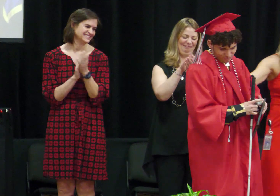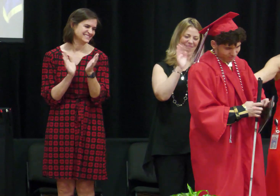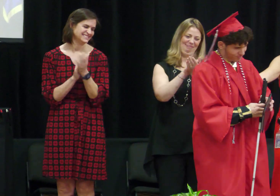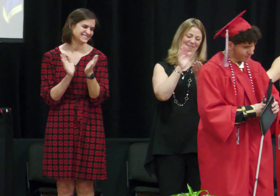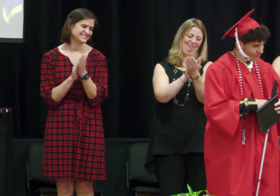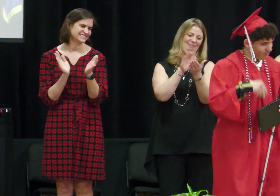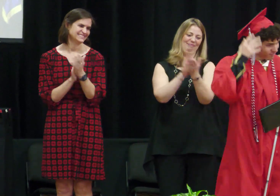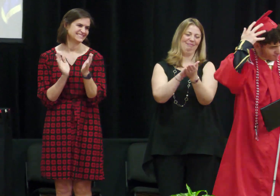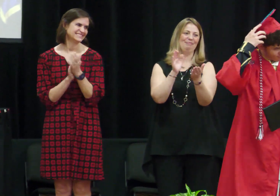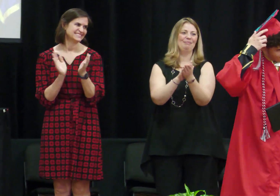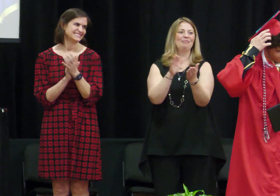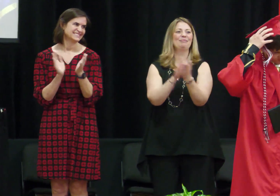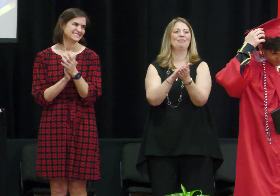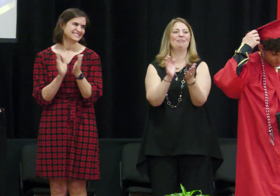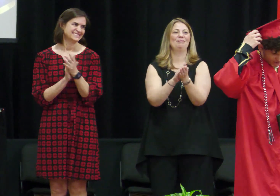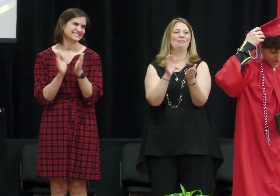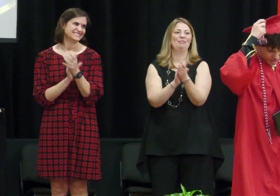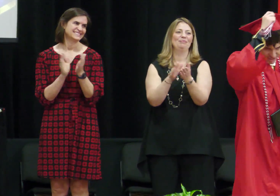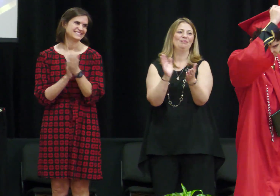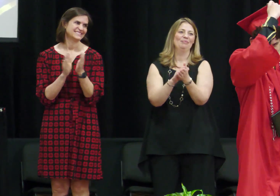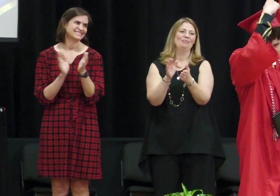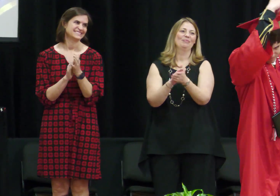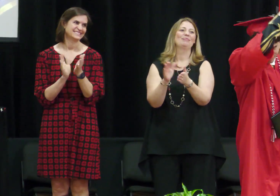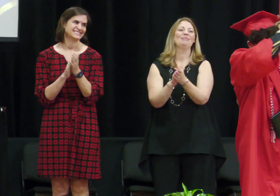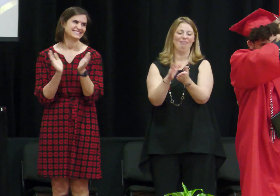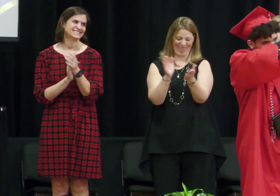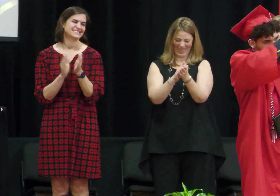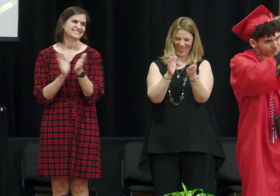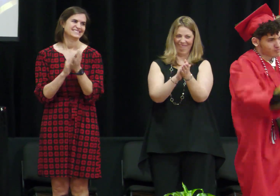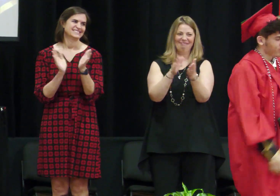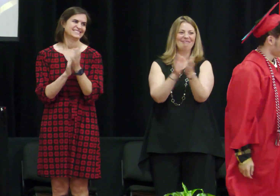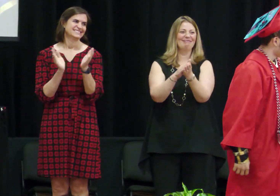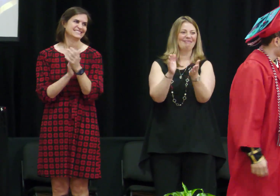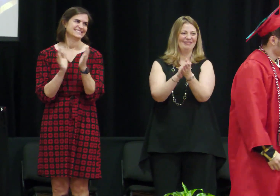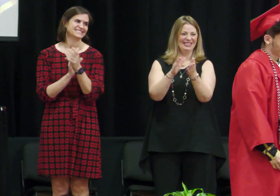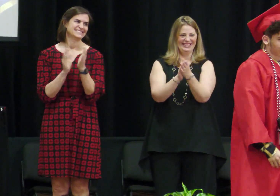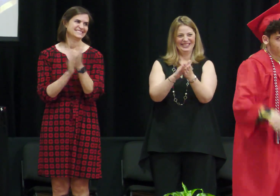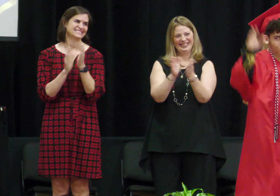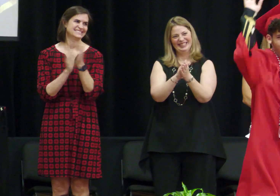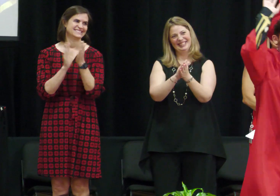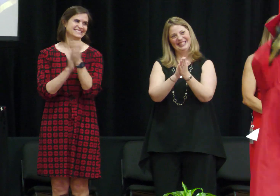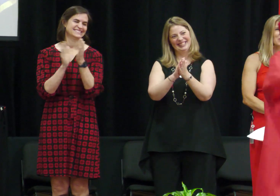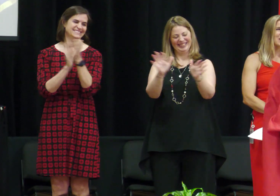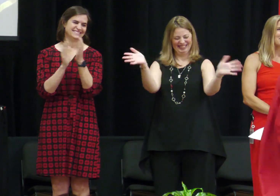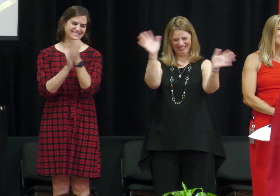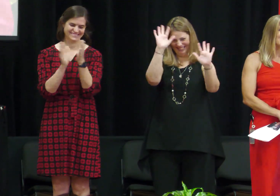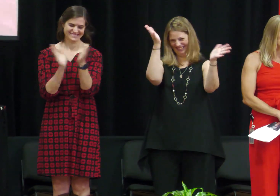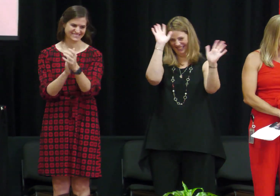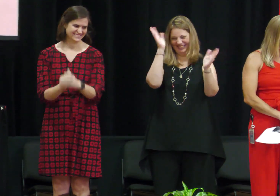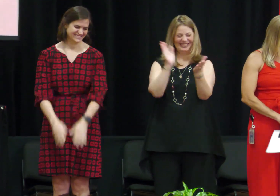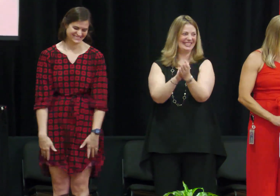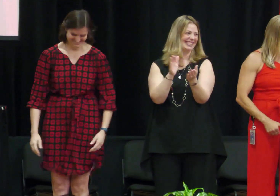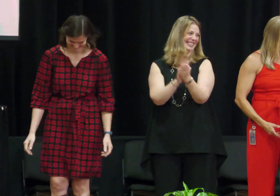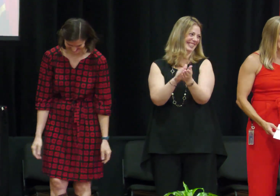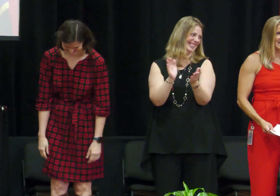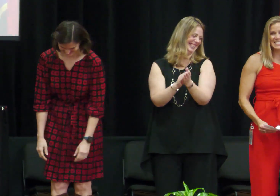turning west, turning his tassel from right to left, giving a wave to the crowd, and exiting